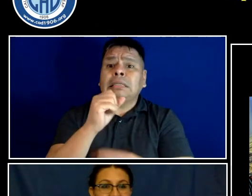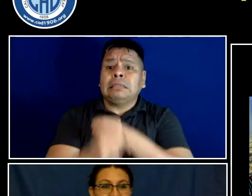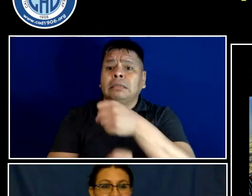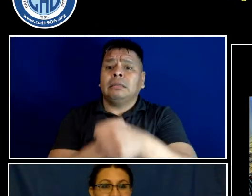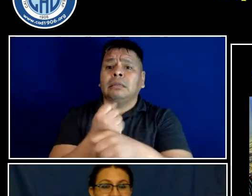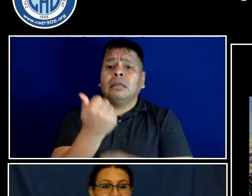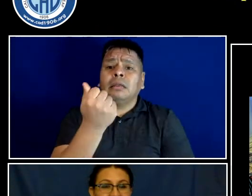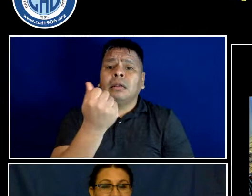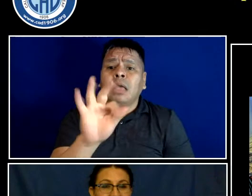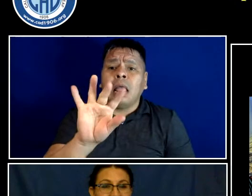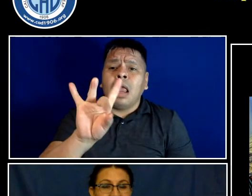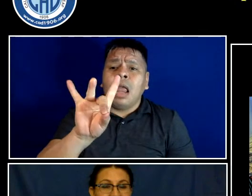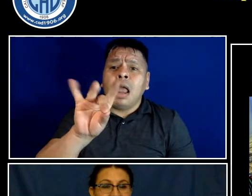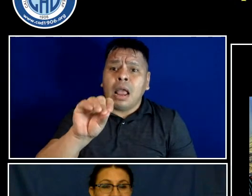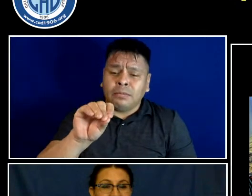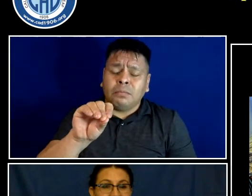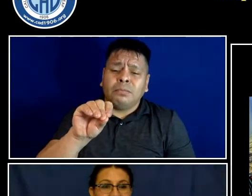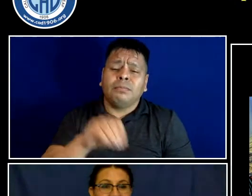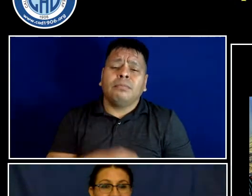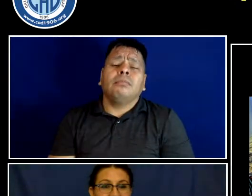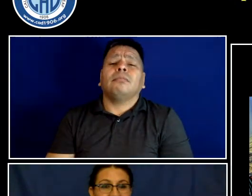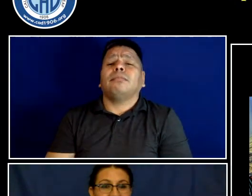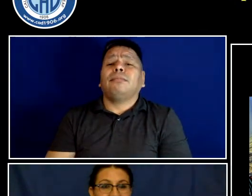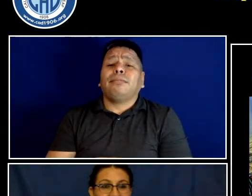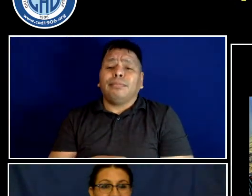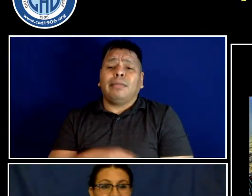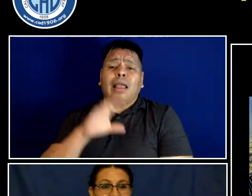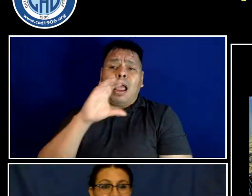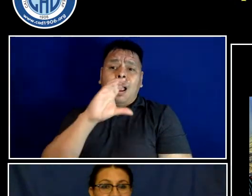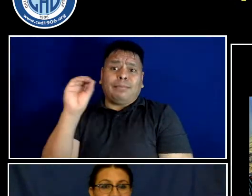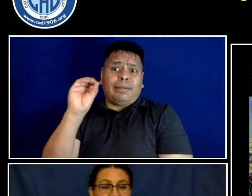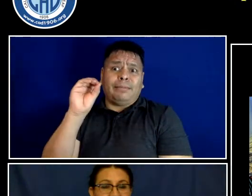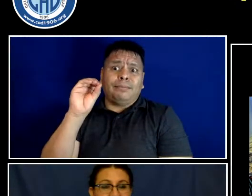Now, again, that was 1863.